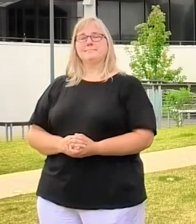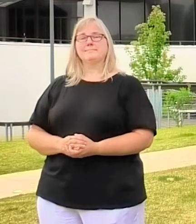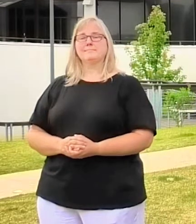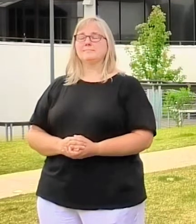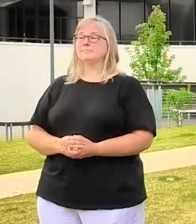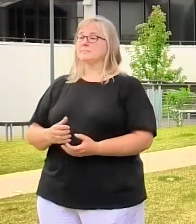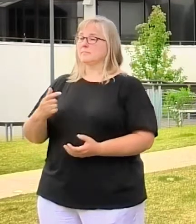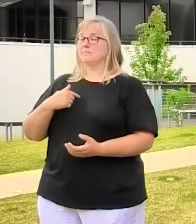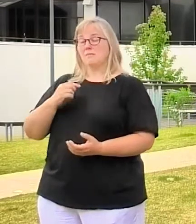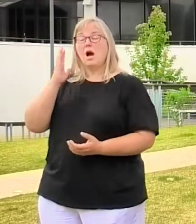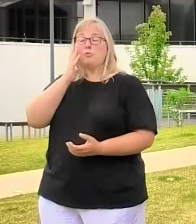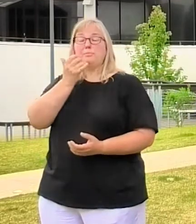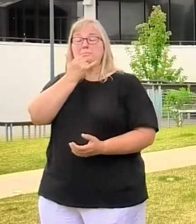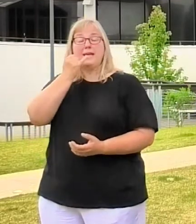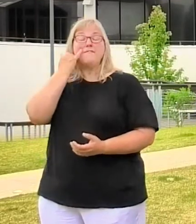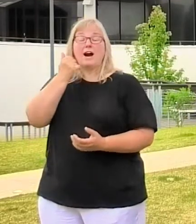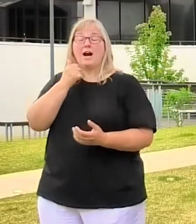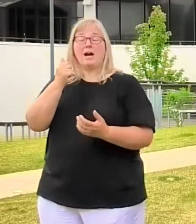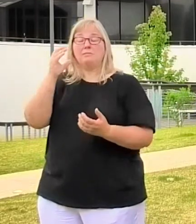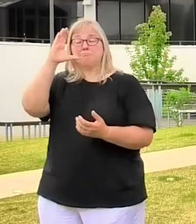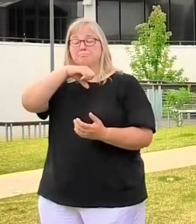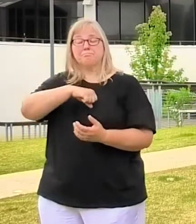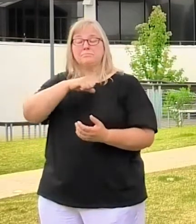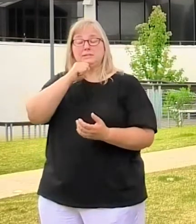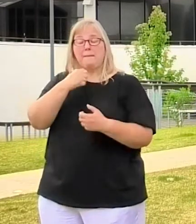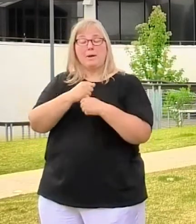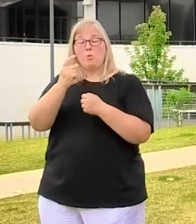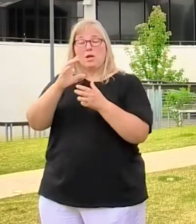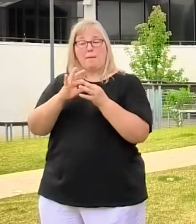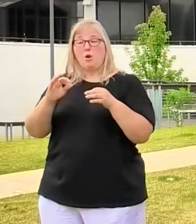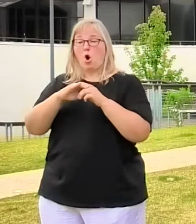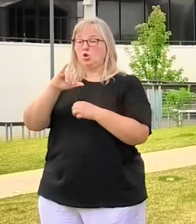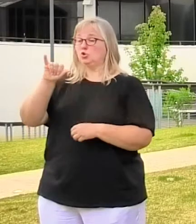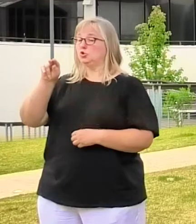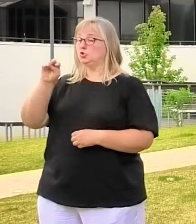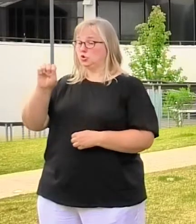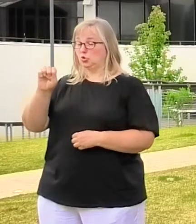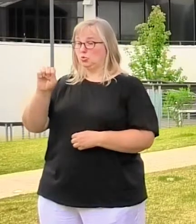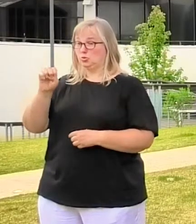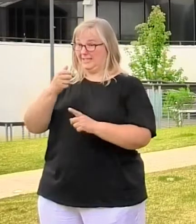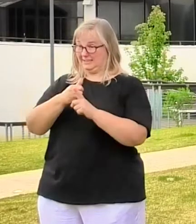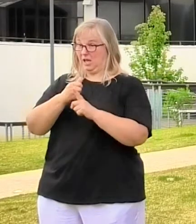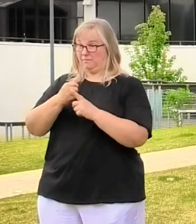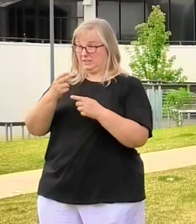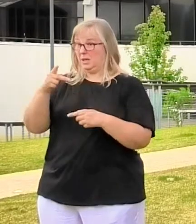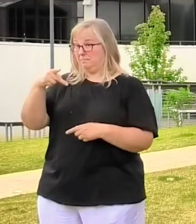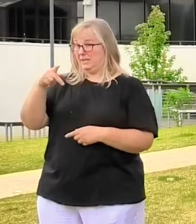I would be remiss if I didn't make one comment on June being PTSD Awareness Month.